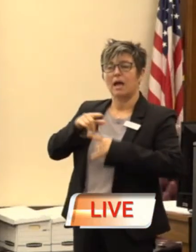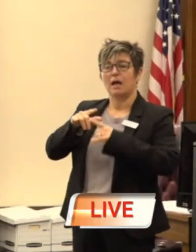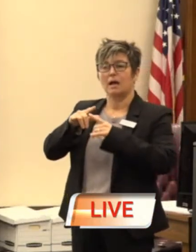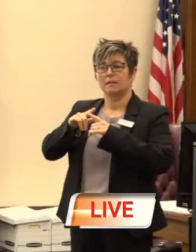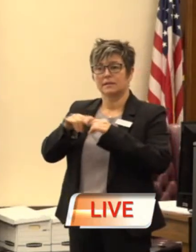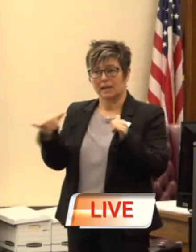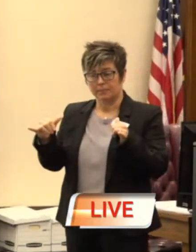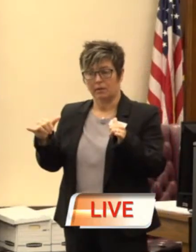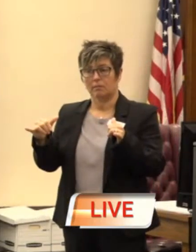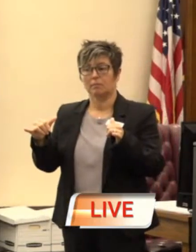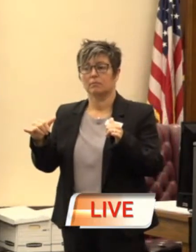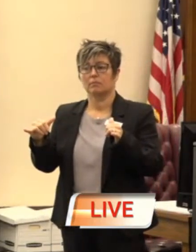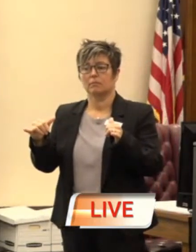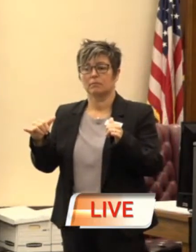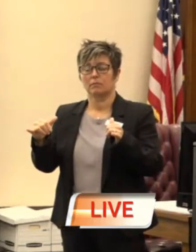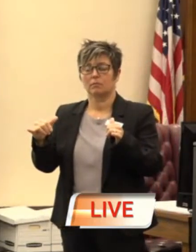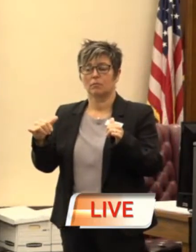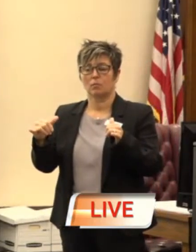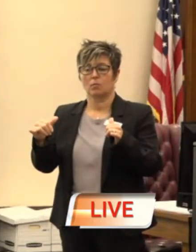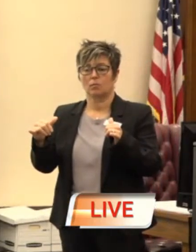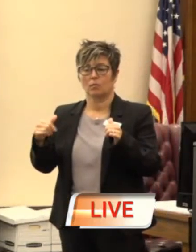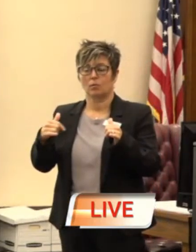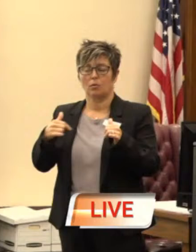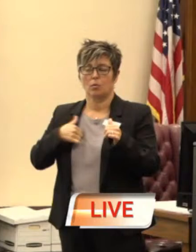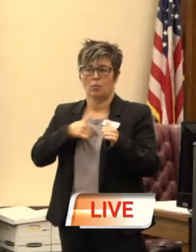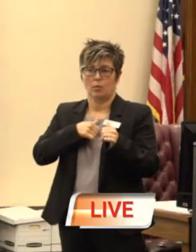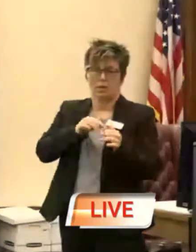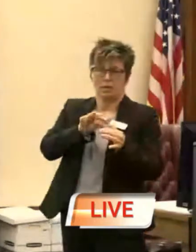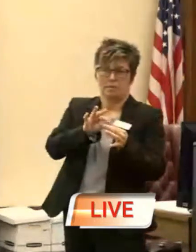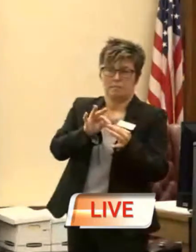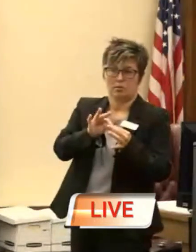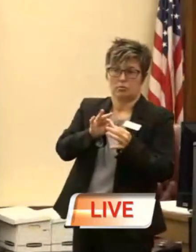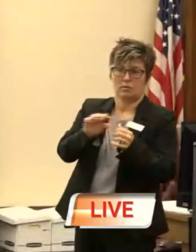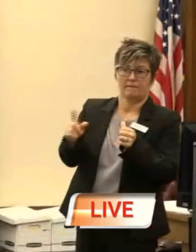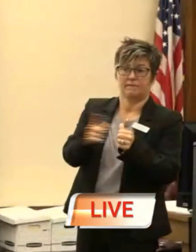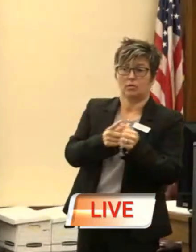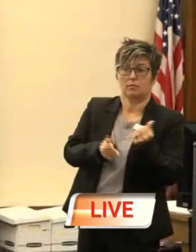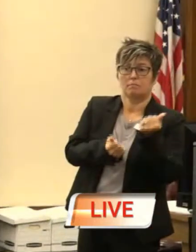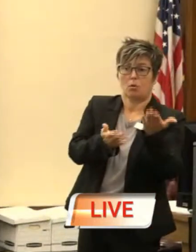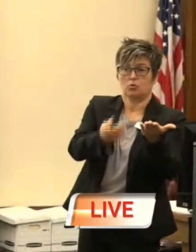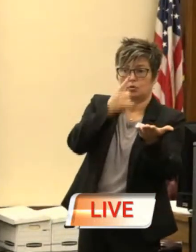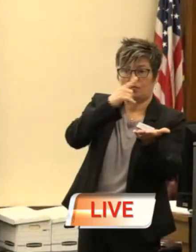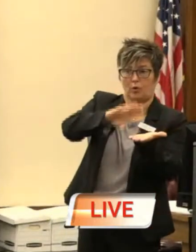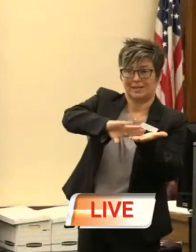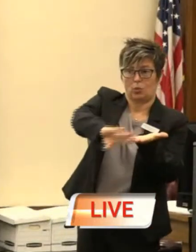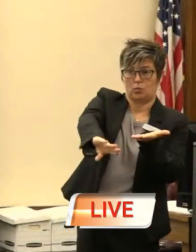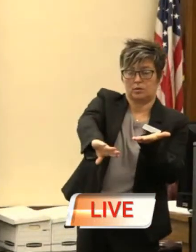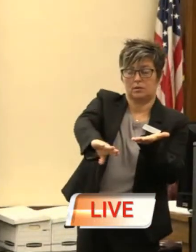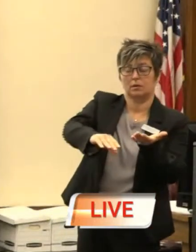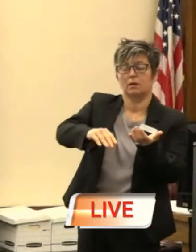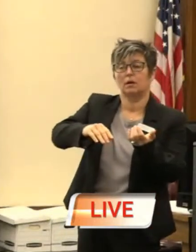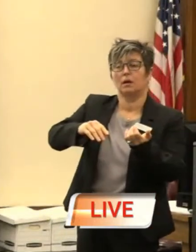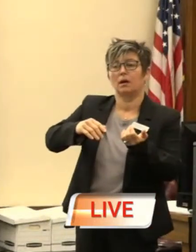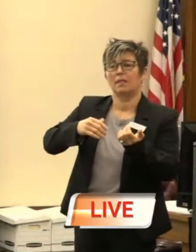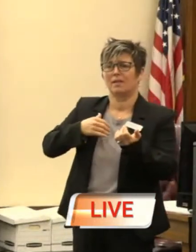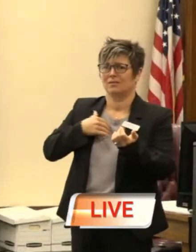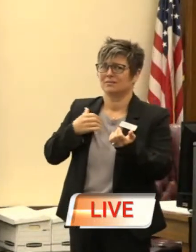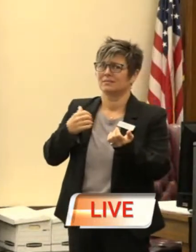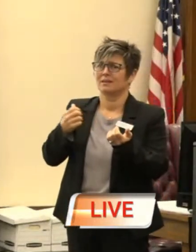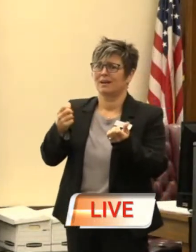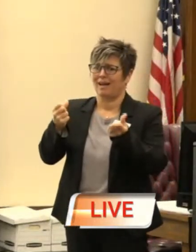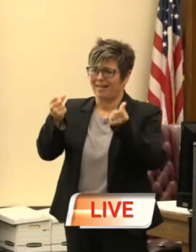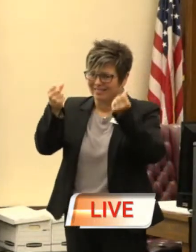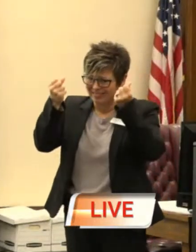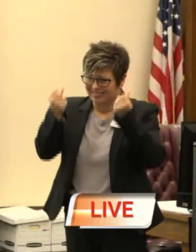maintain, as we touched on in our initial motion to exclude, that there is a significant percentage